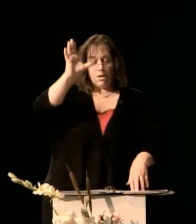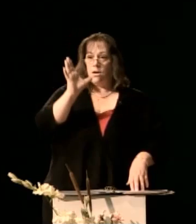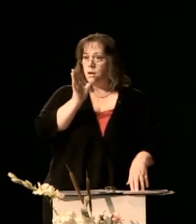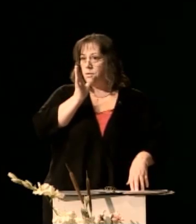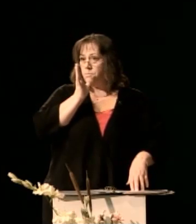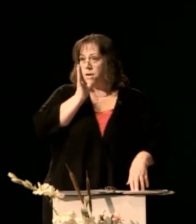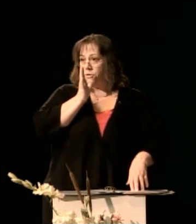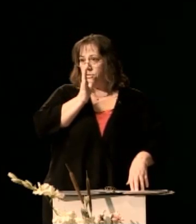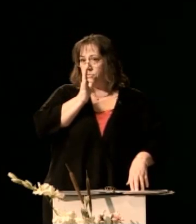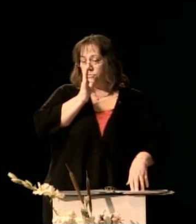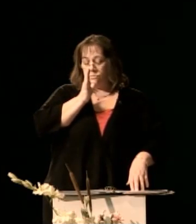mother,